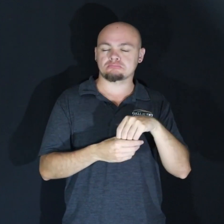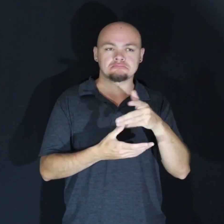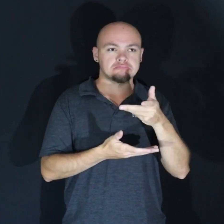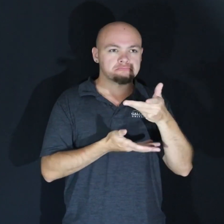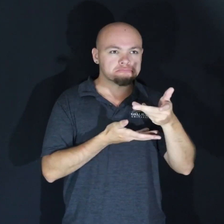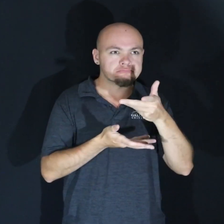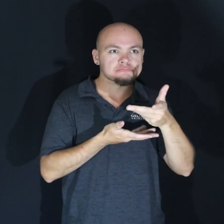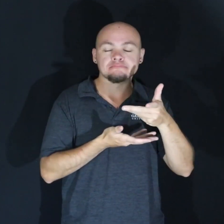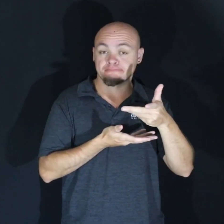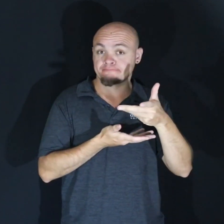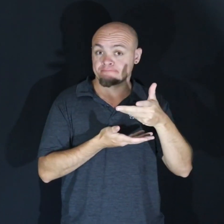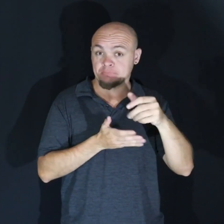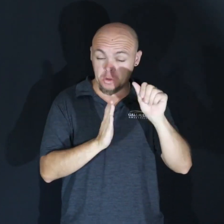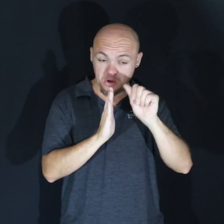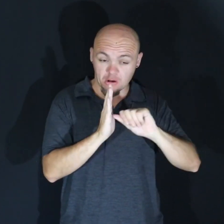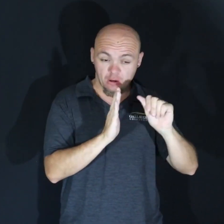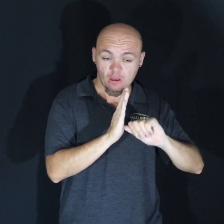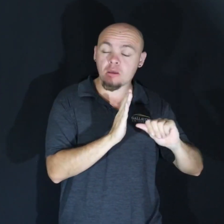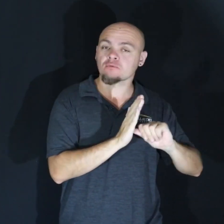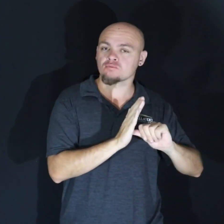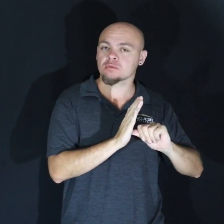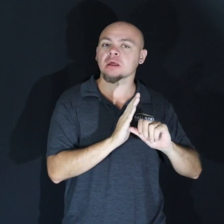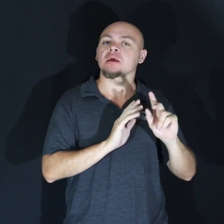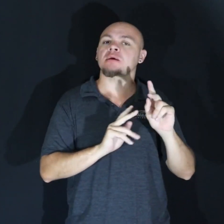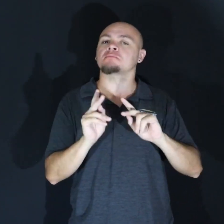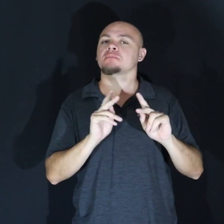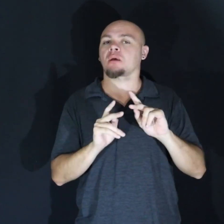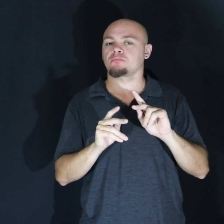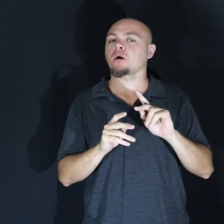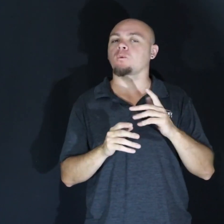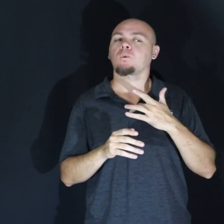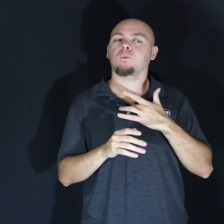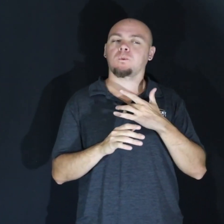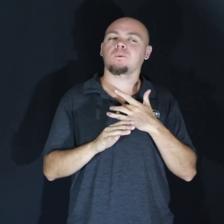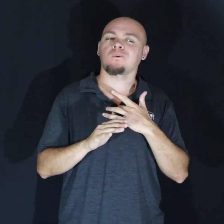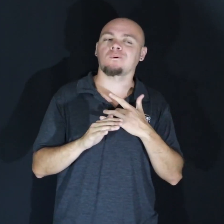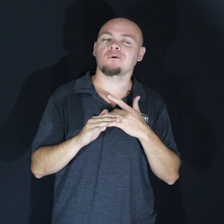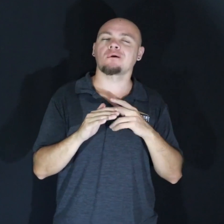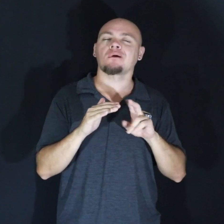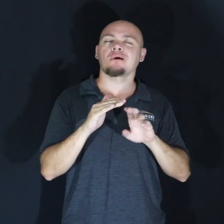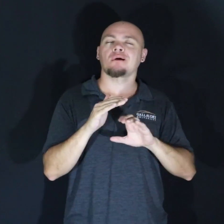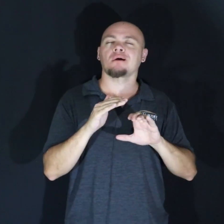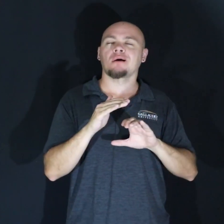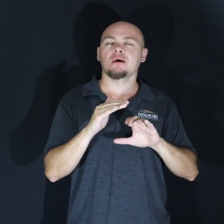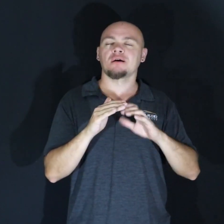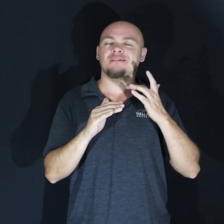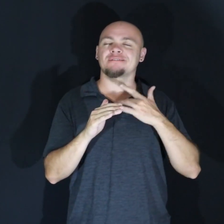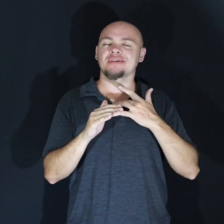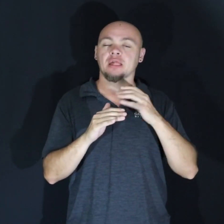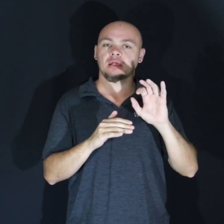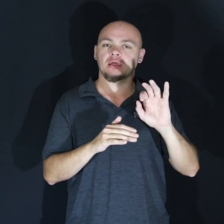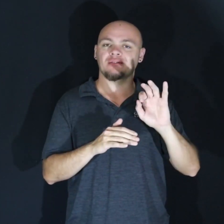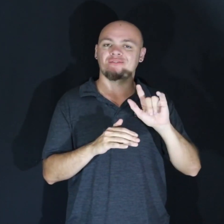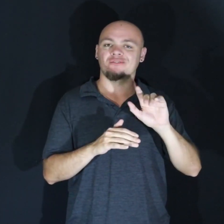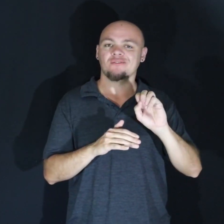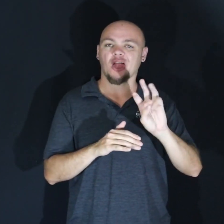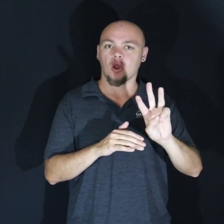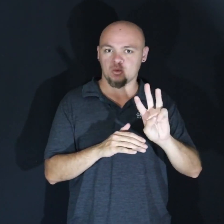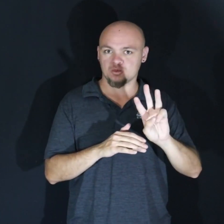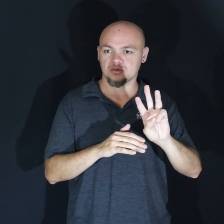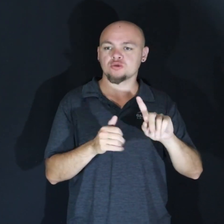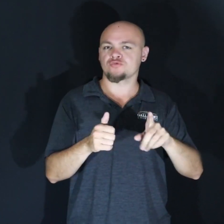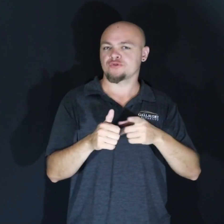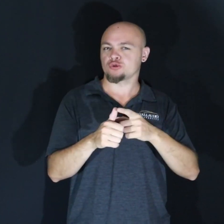everybody in the carving and starting to get people into this subconscious state of flow. We start with the behavioural